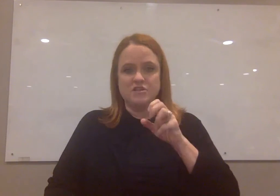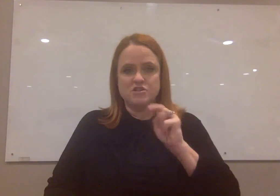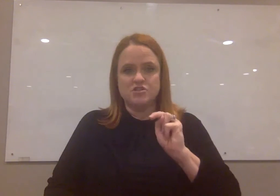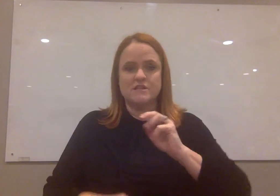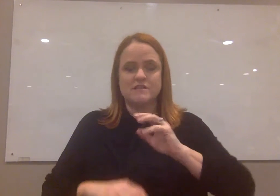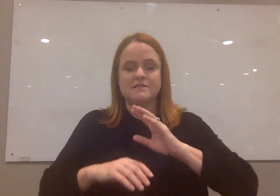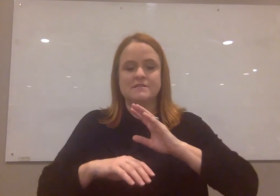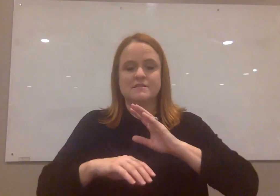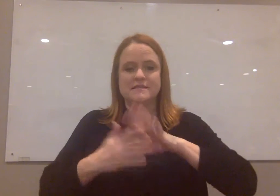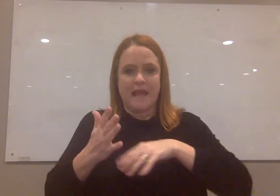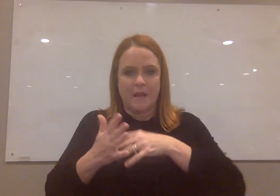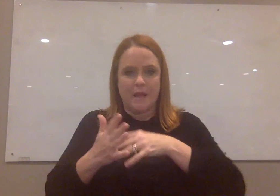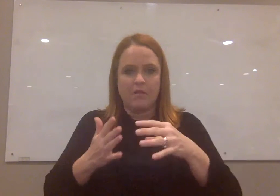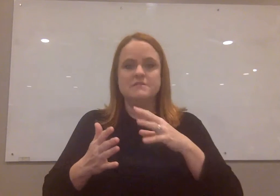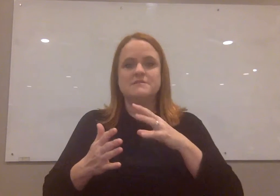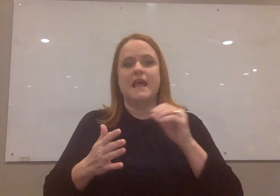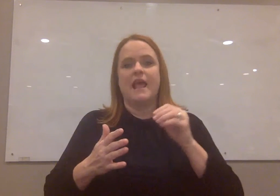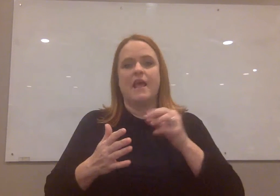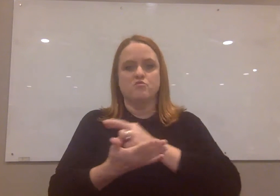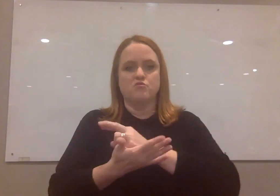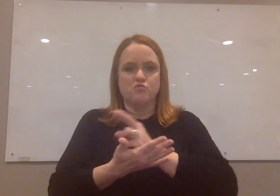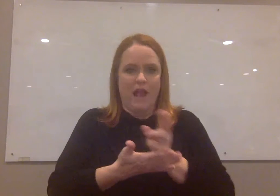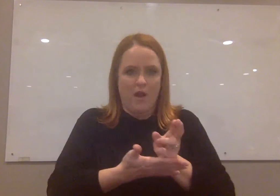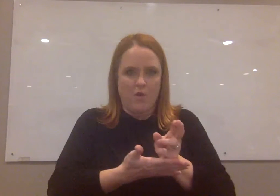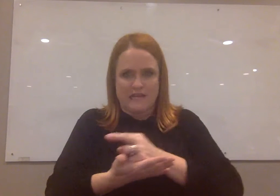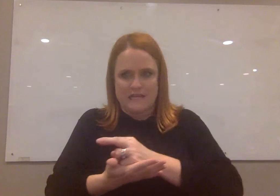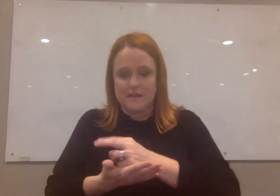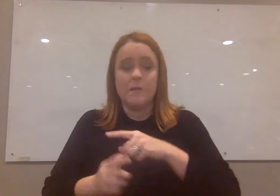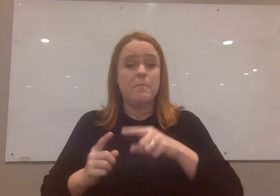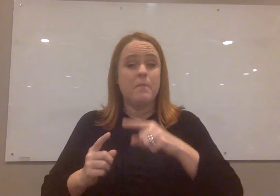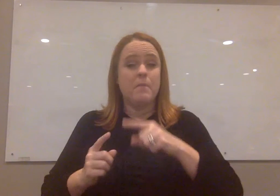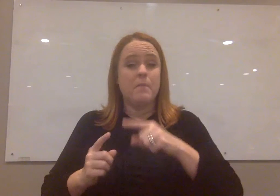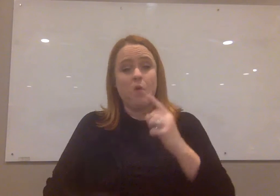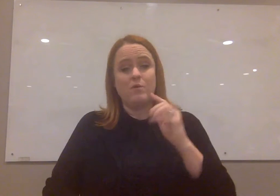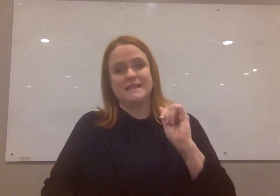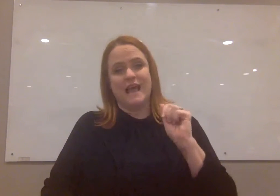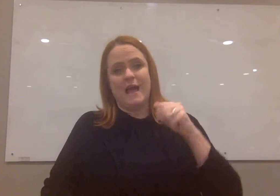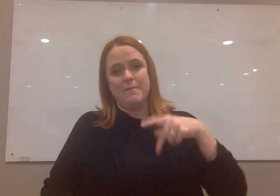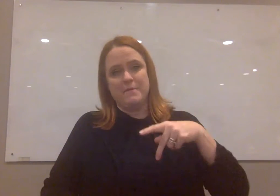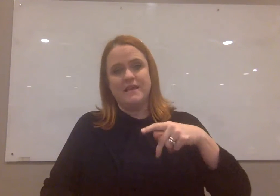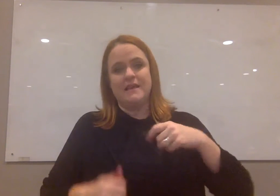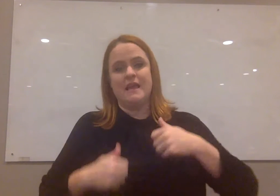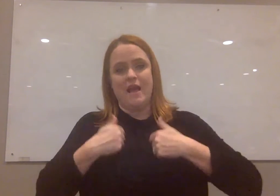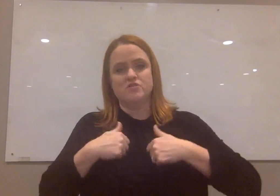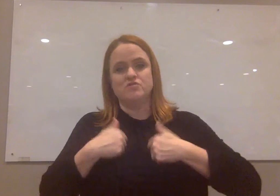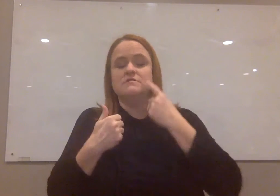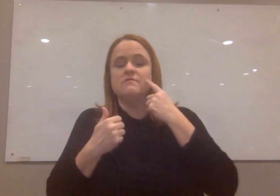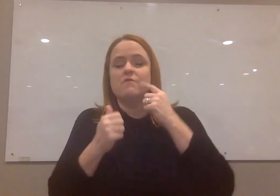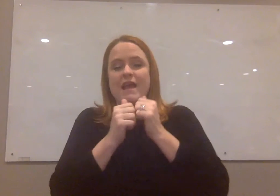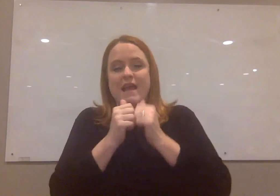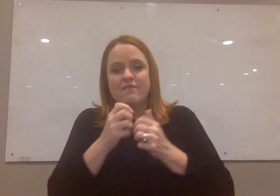there's always a IP address for every single machine on the internet, even though you're using ASs that